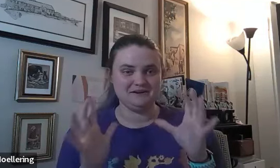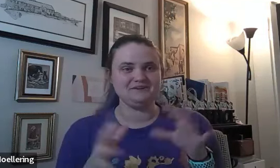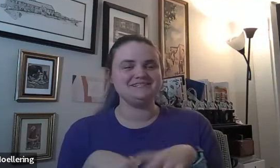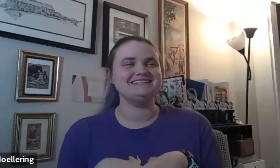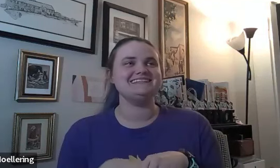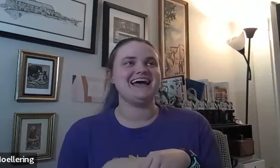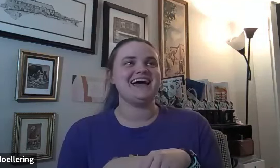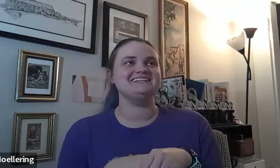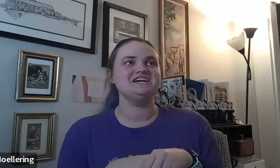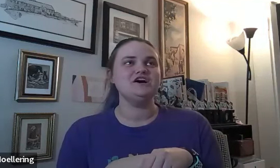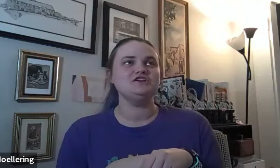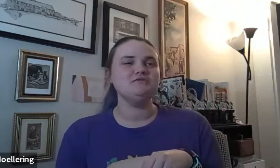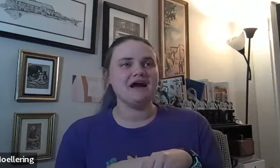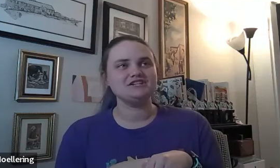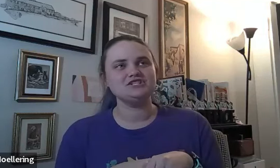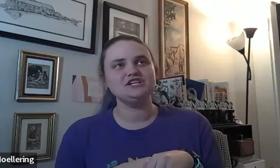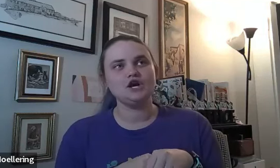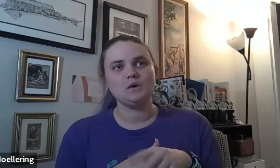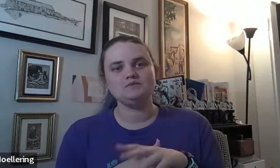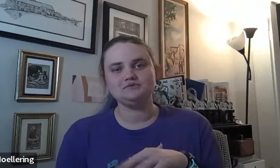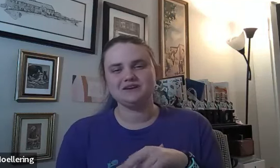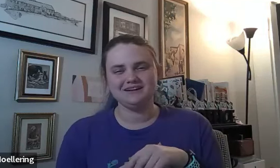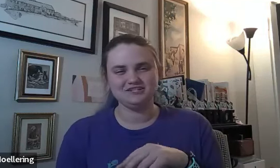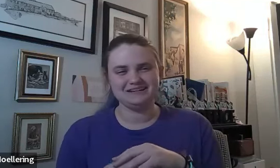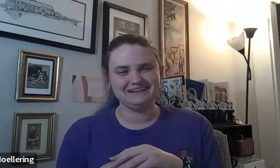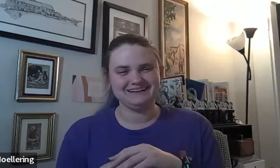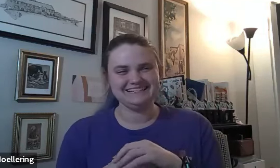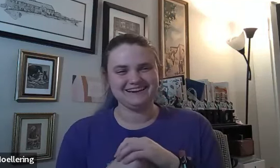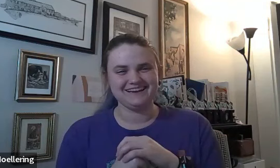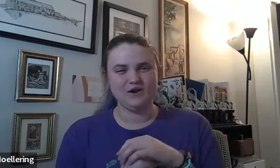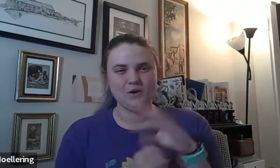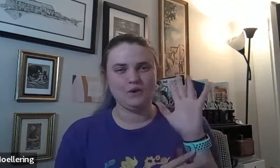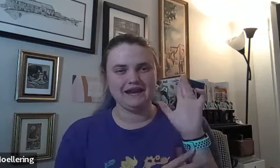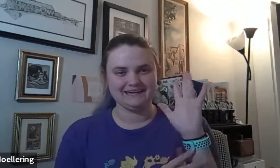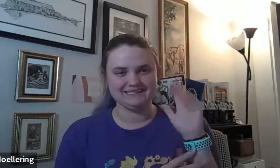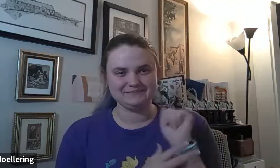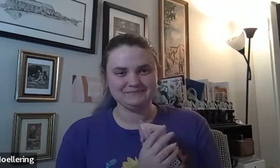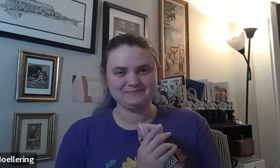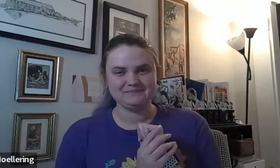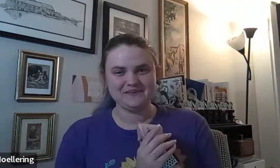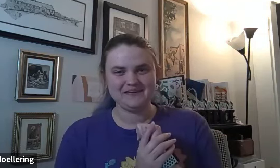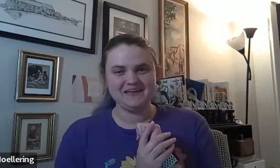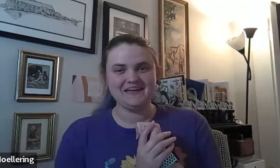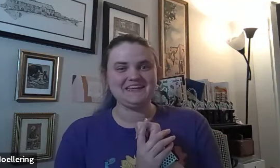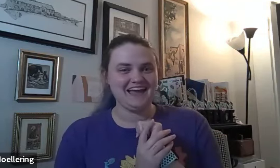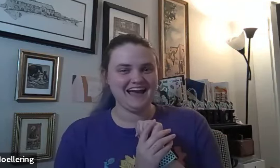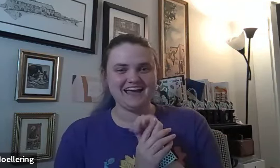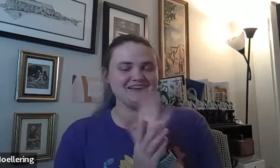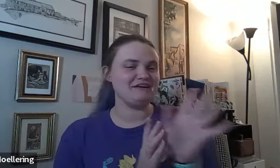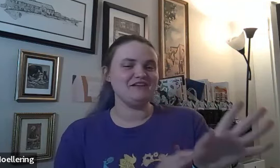numbers is that you actually can go up to 999 on one hand. Yeah, I love